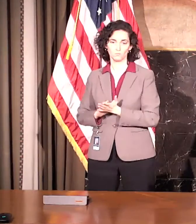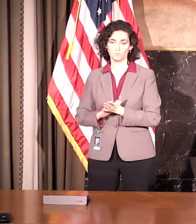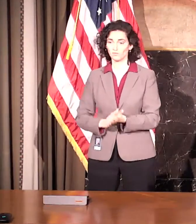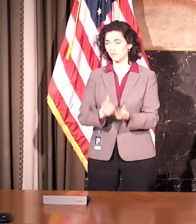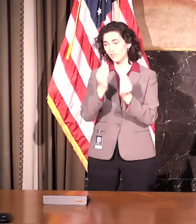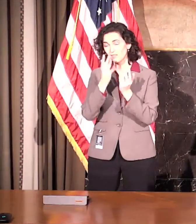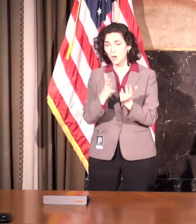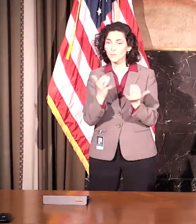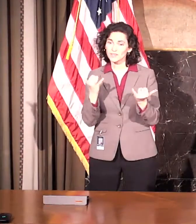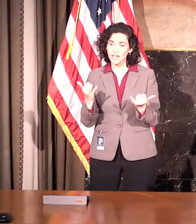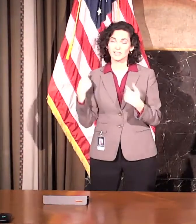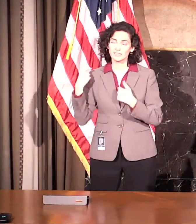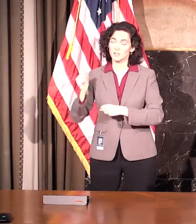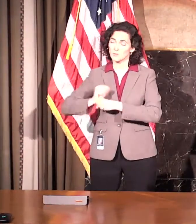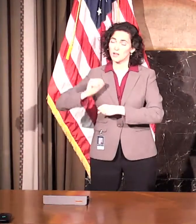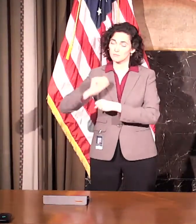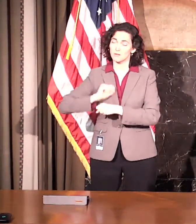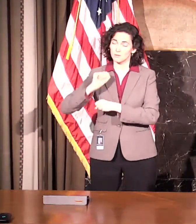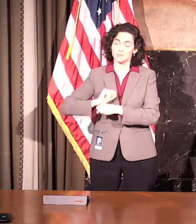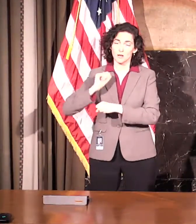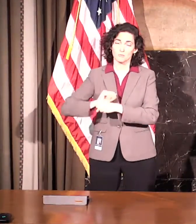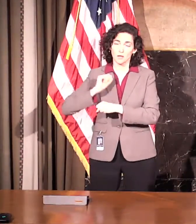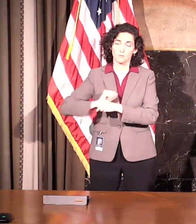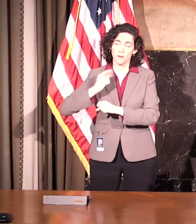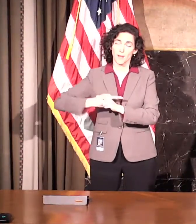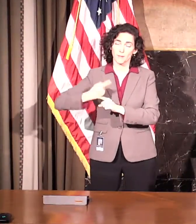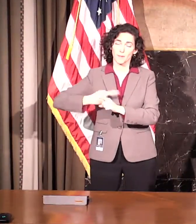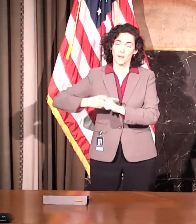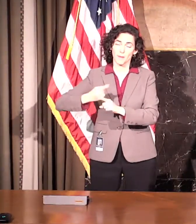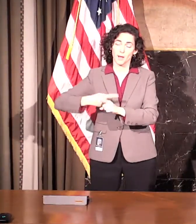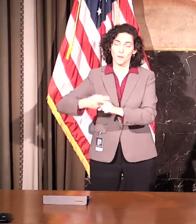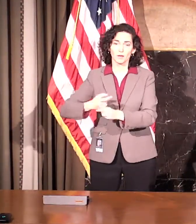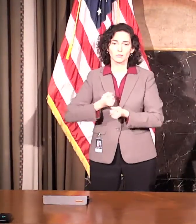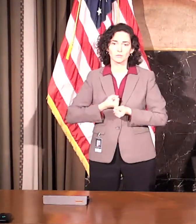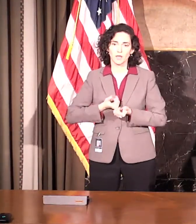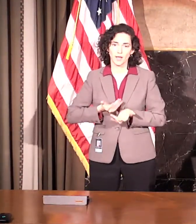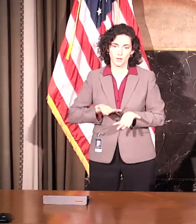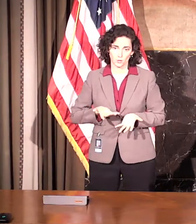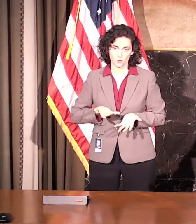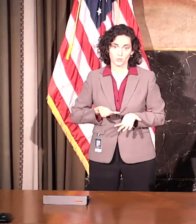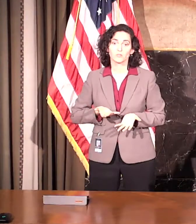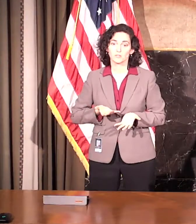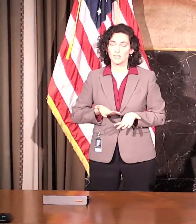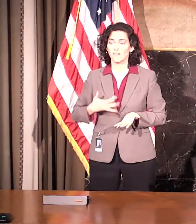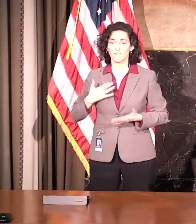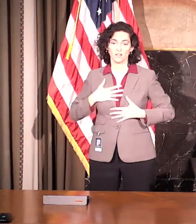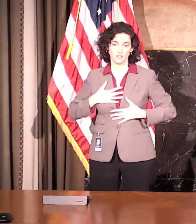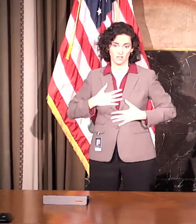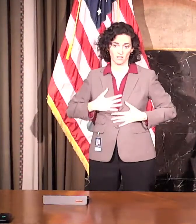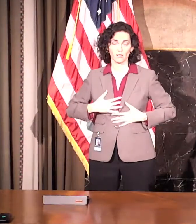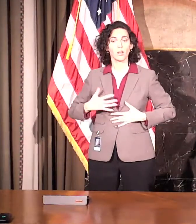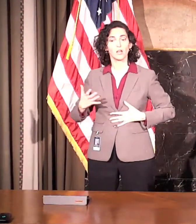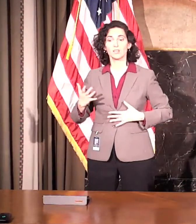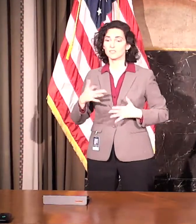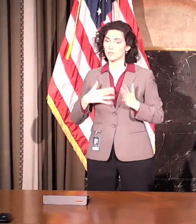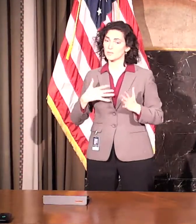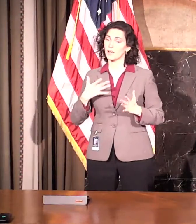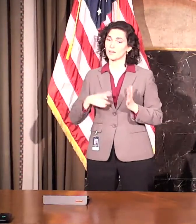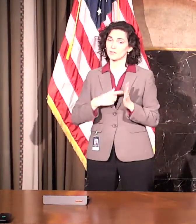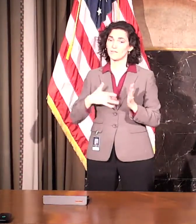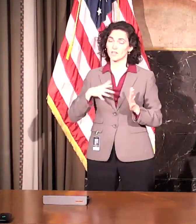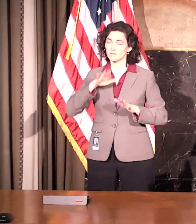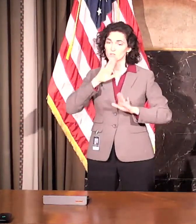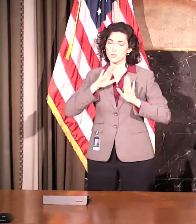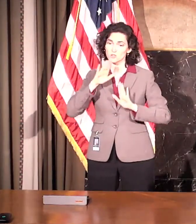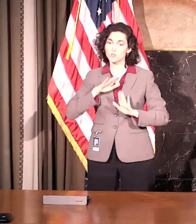getting tired. And it is demoralizing and somewhat frustrating when they see multiple surges